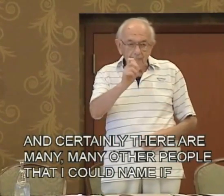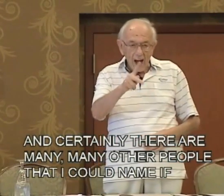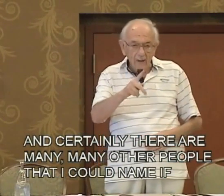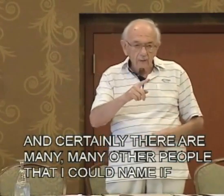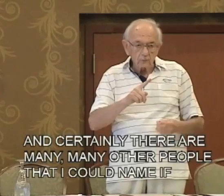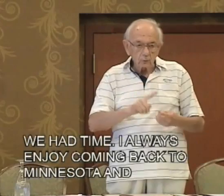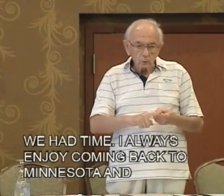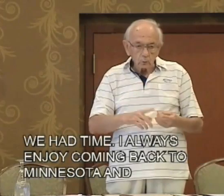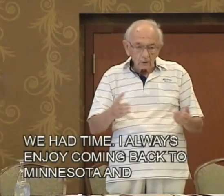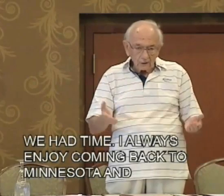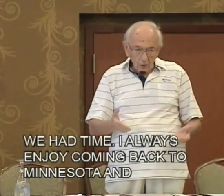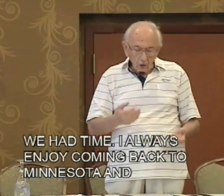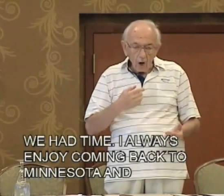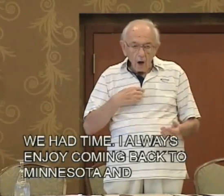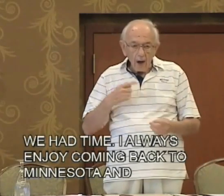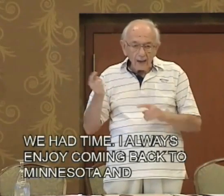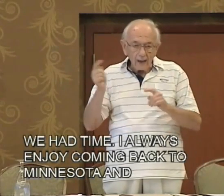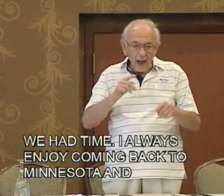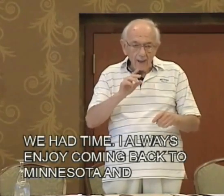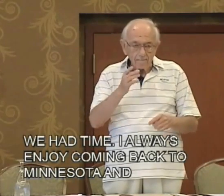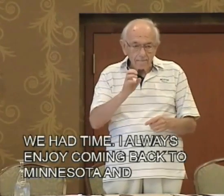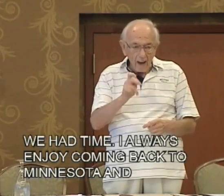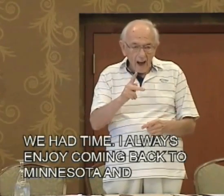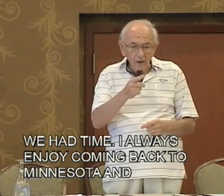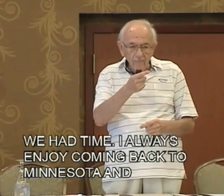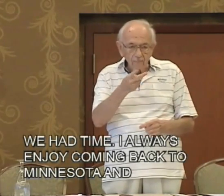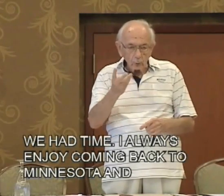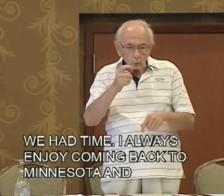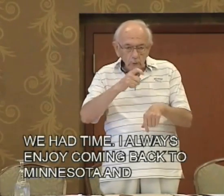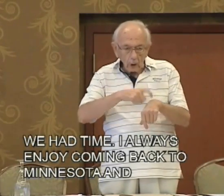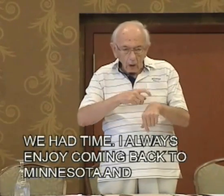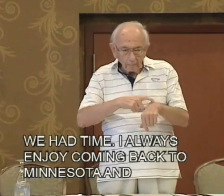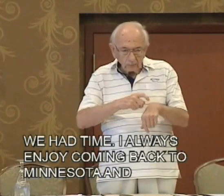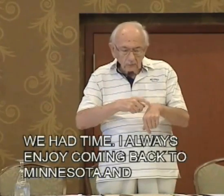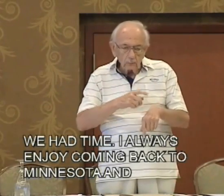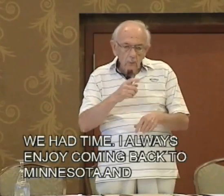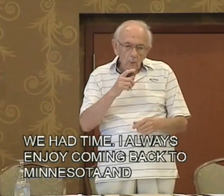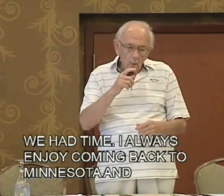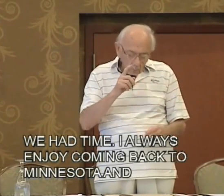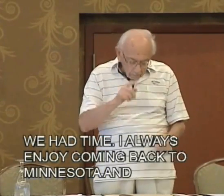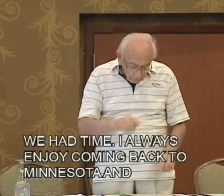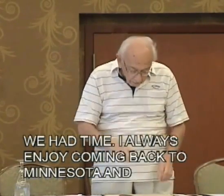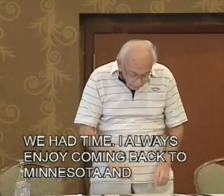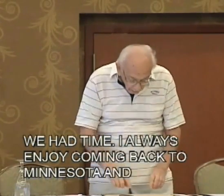I always enjoy coming back to Minnesota and I have been back a few times